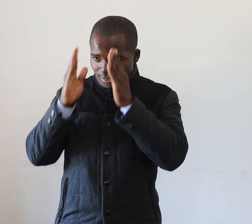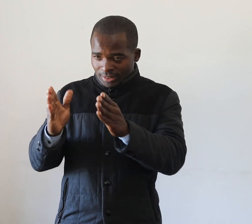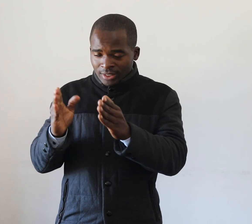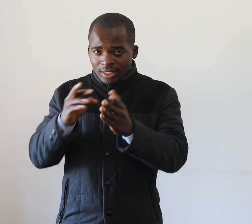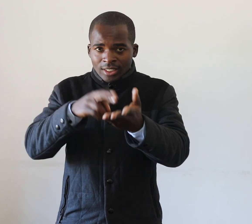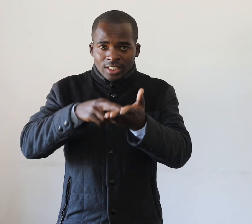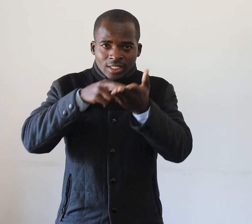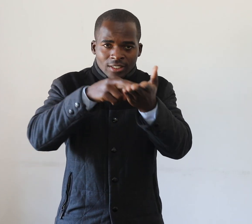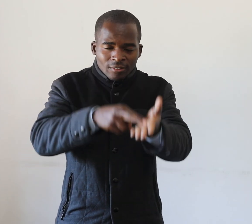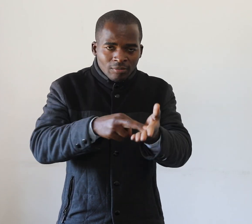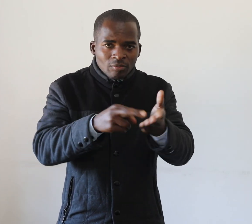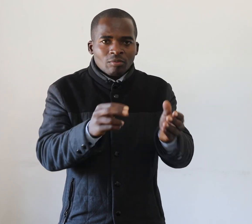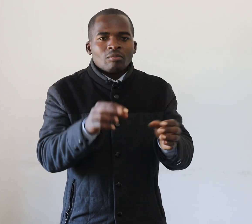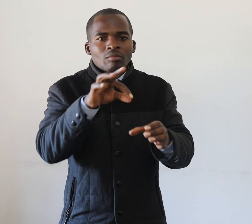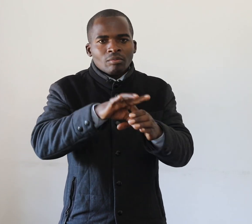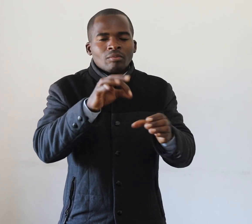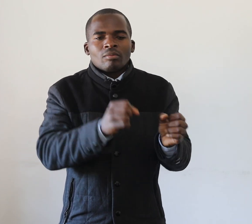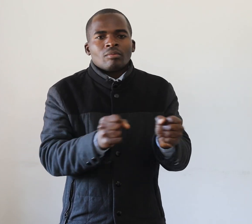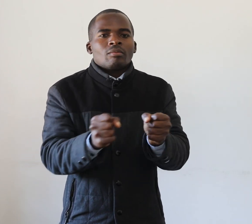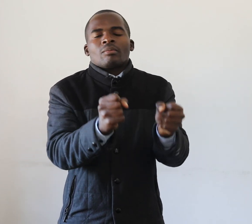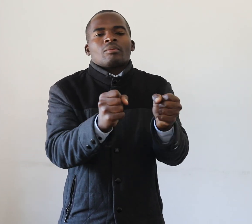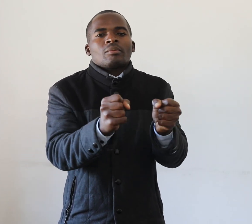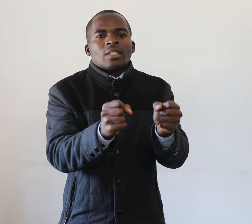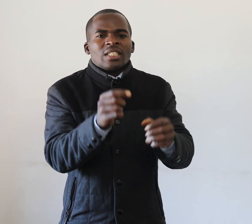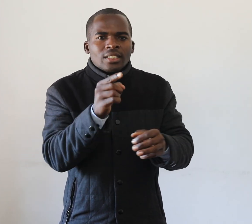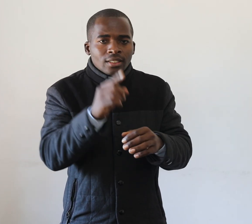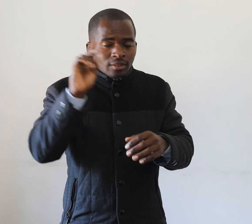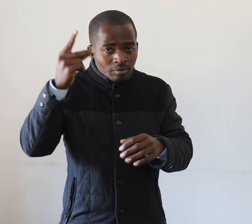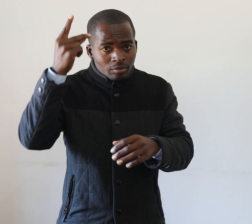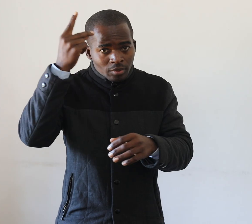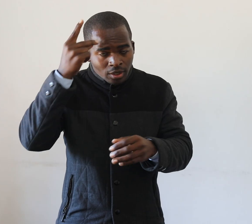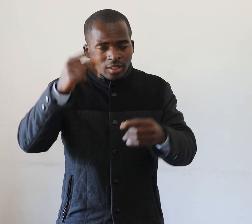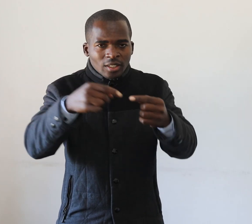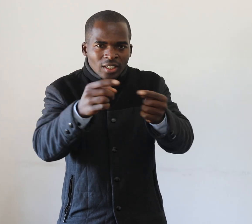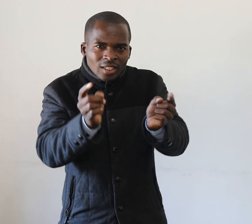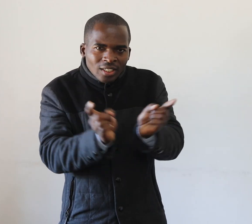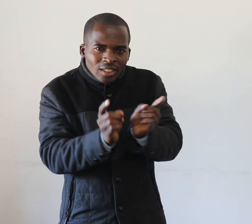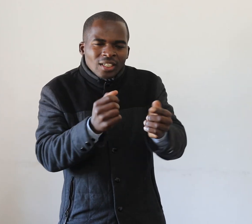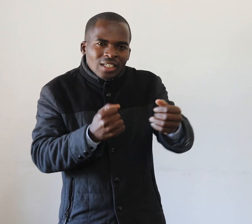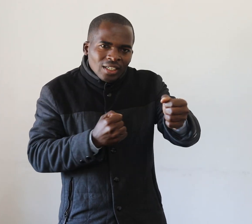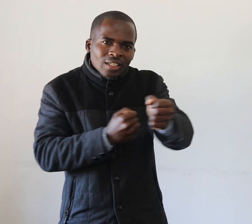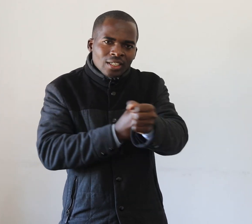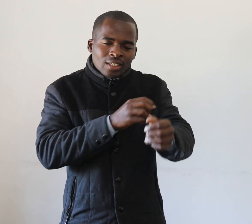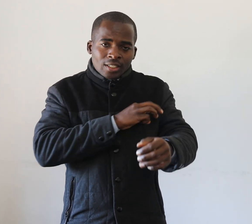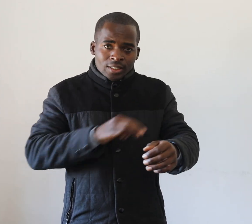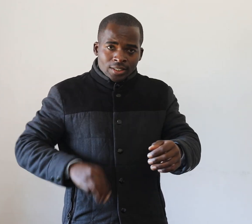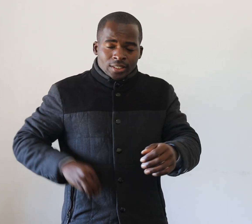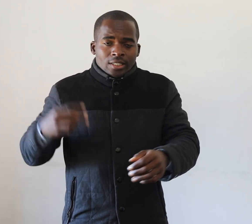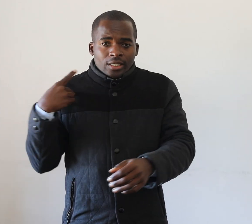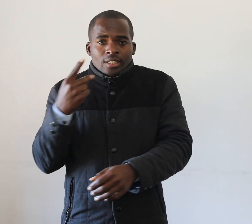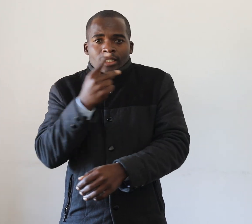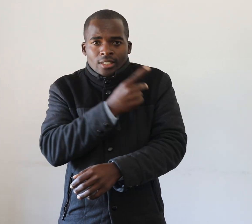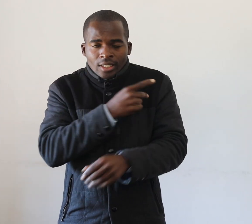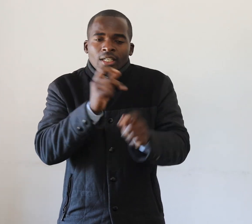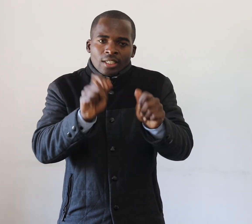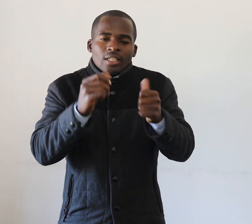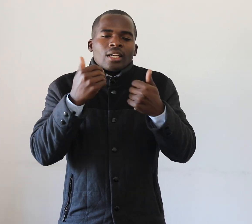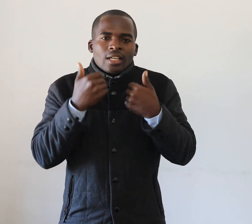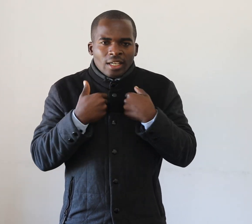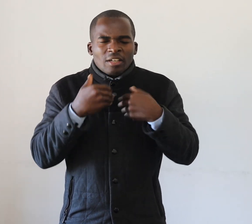representation. The political party that sponsored the MP may recall the MP at any time during